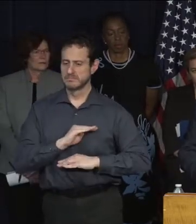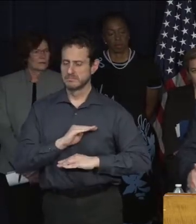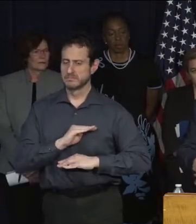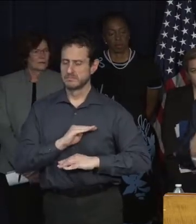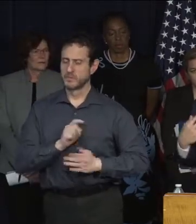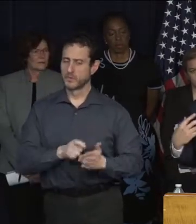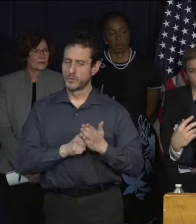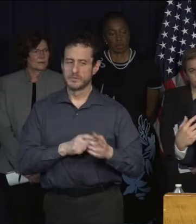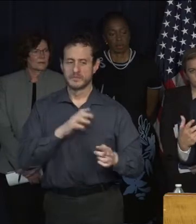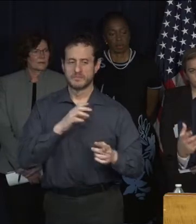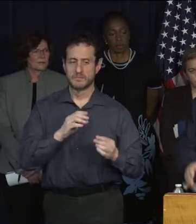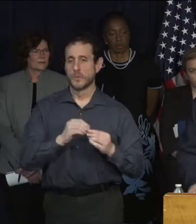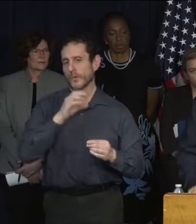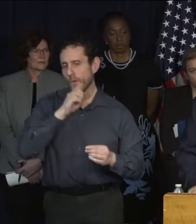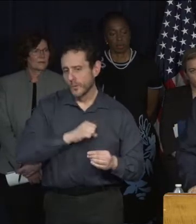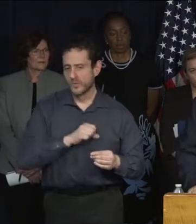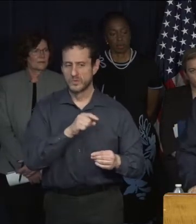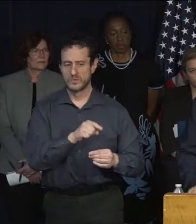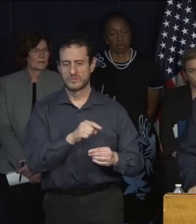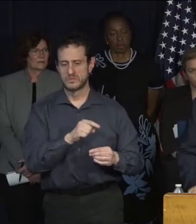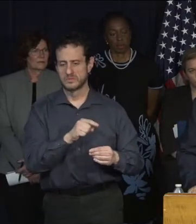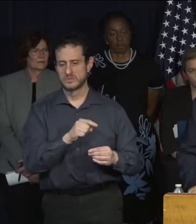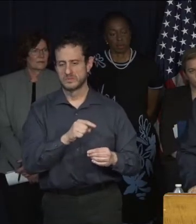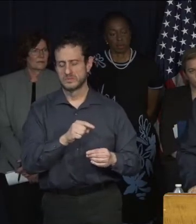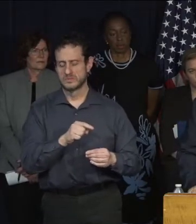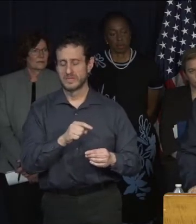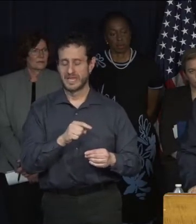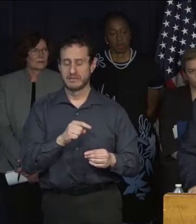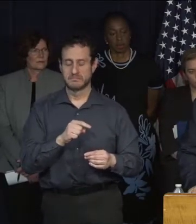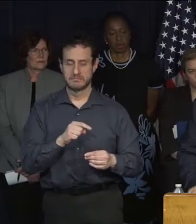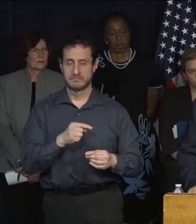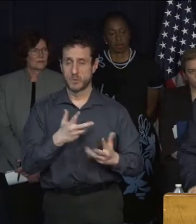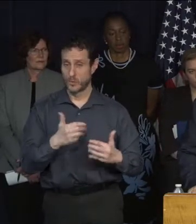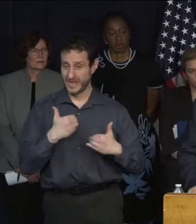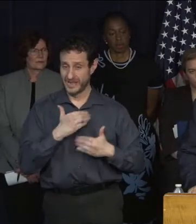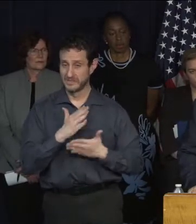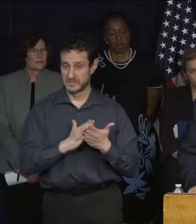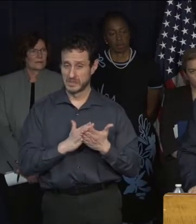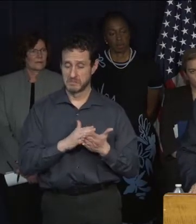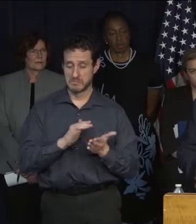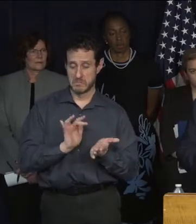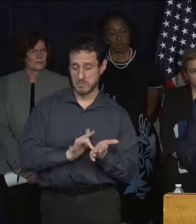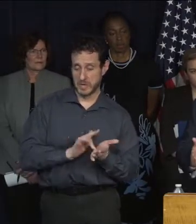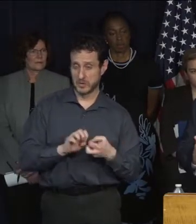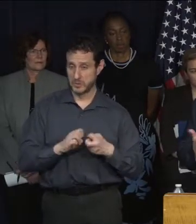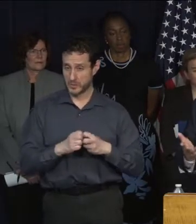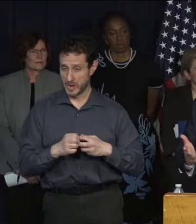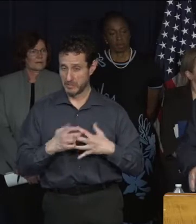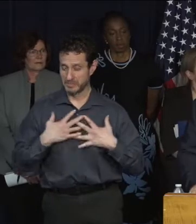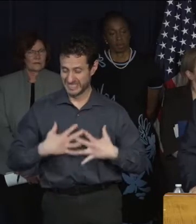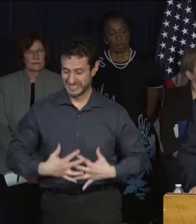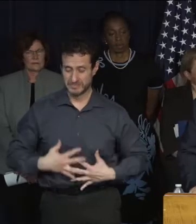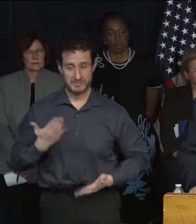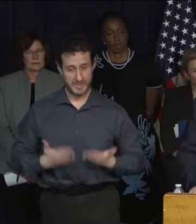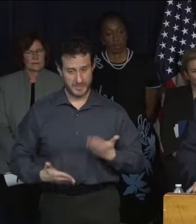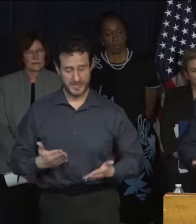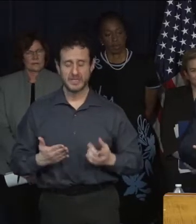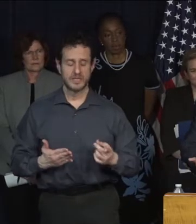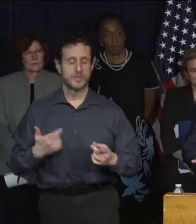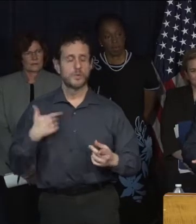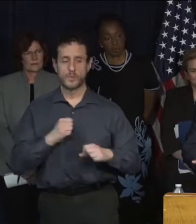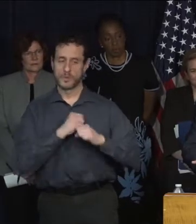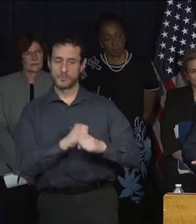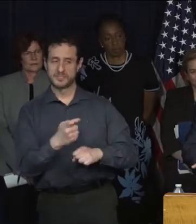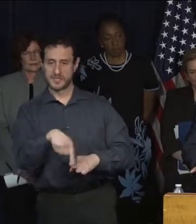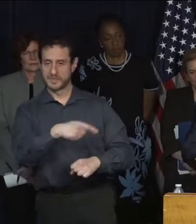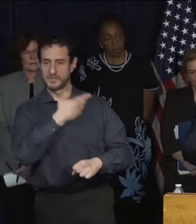being older and in the, you know, the category that Dr. Arwady talked about, but also may have underlying conditions. So we want to protect